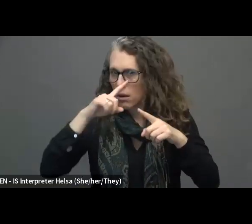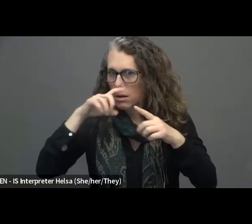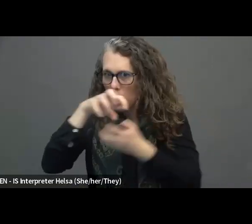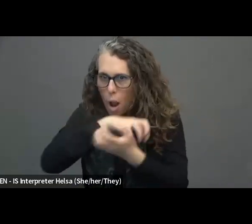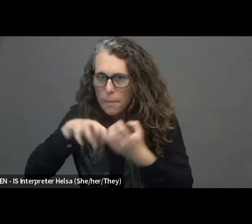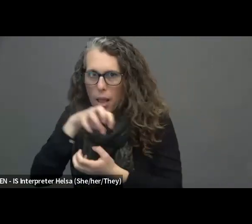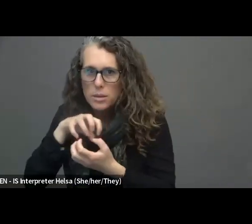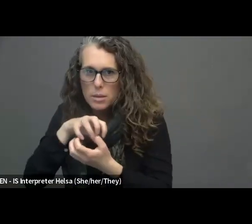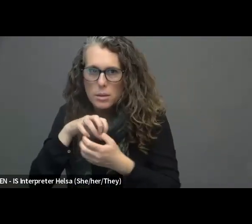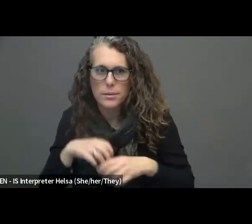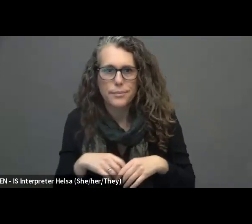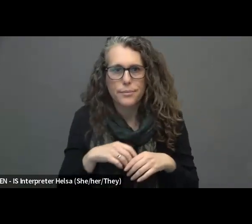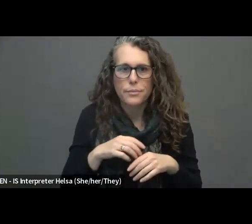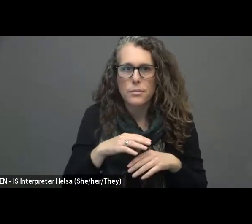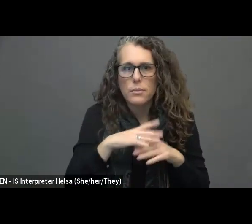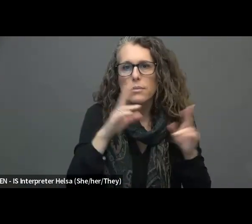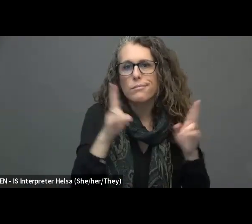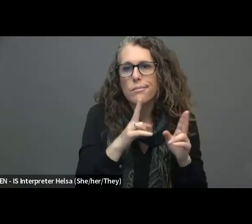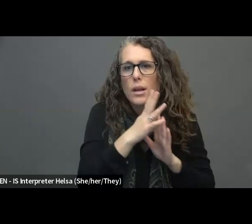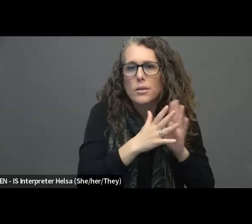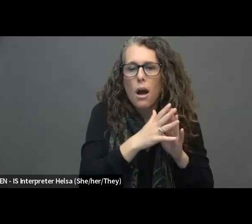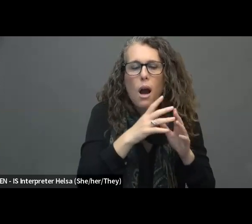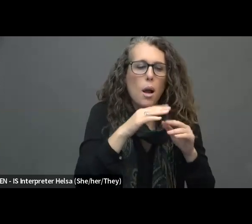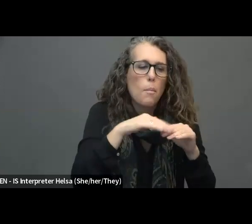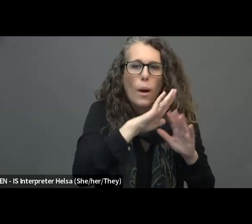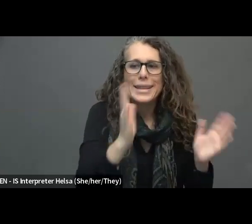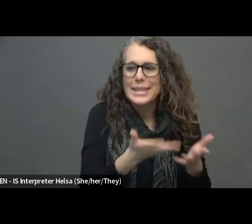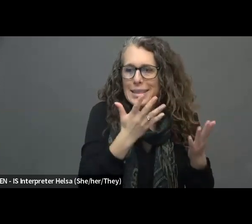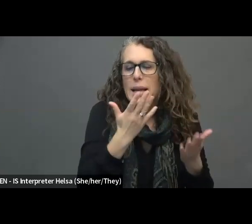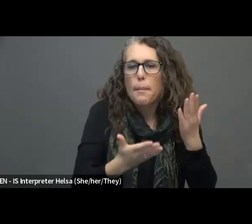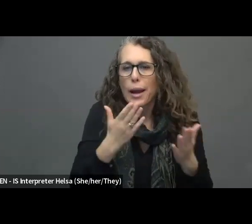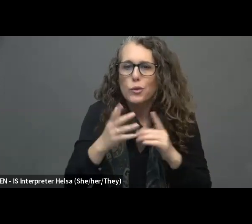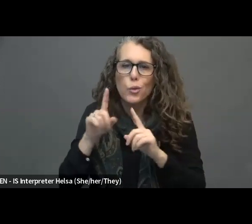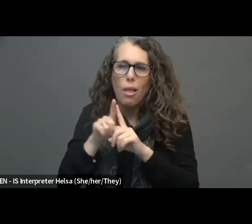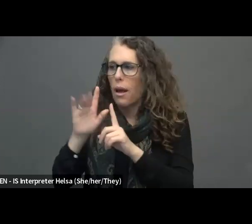perceived to be less complex than, for example, a classifier construction.